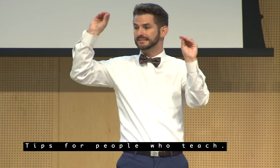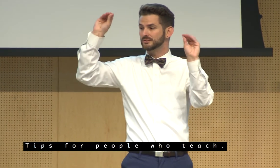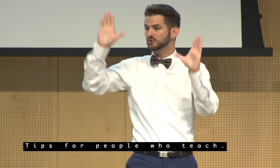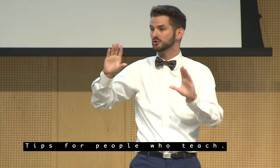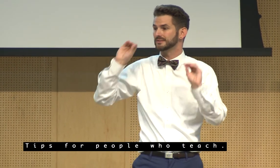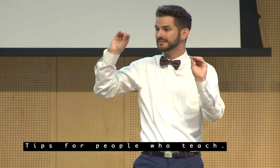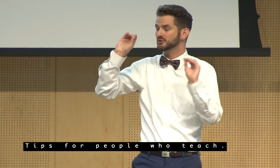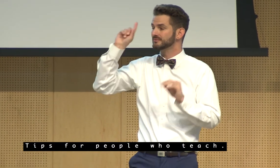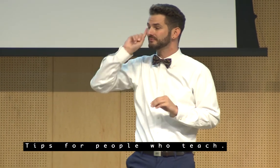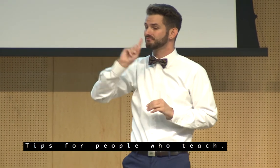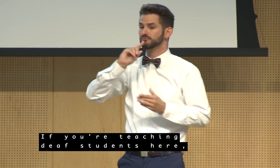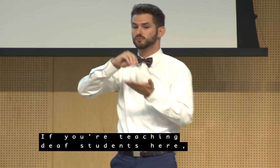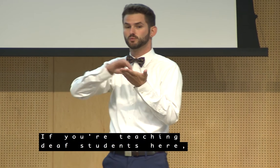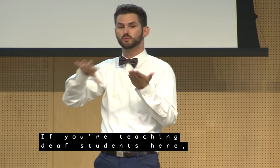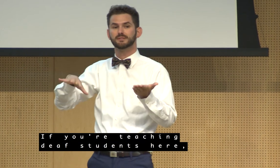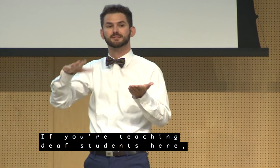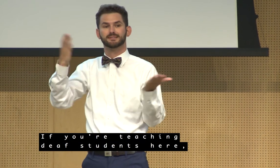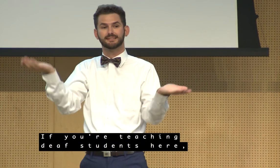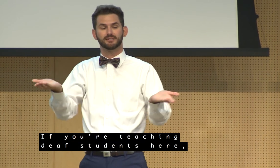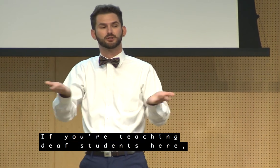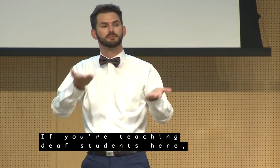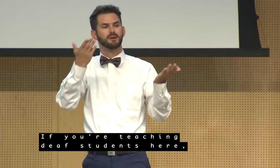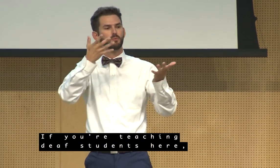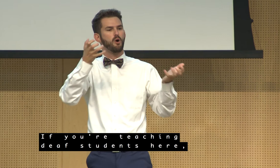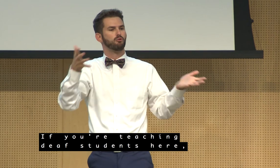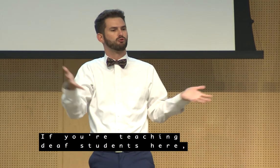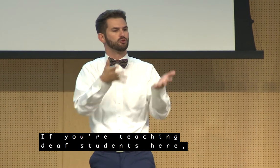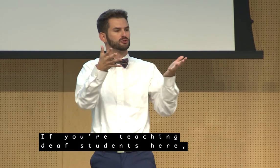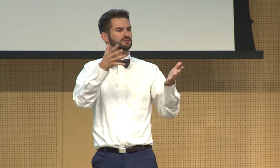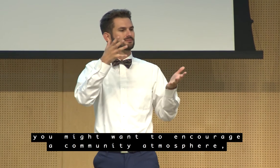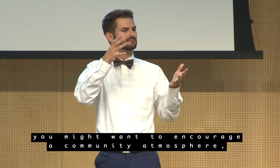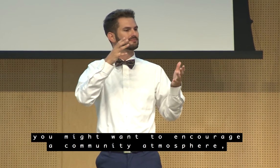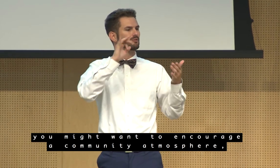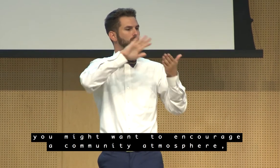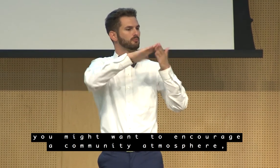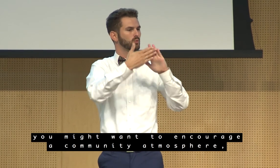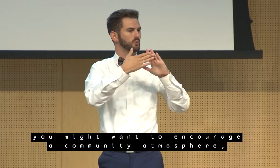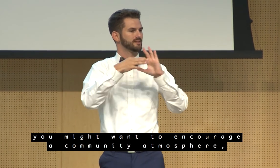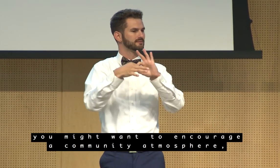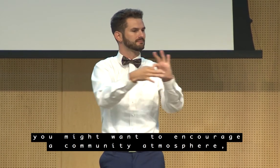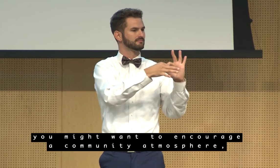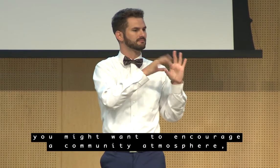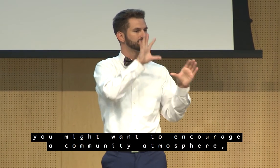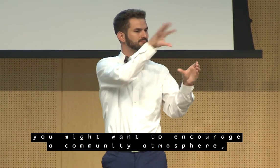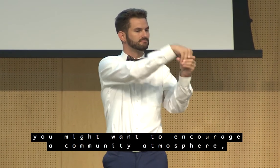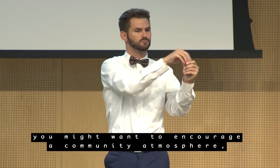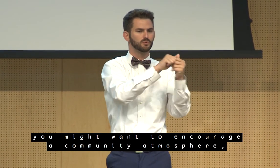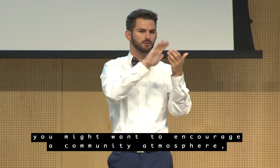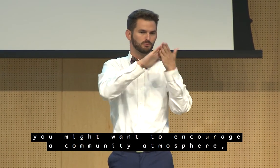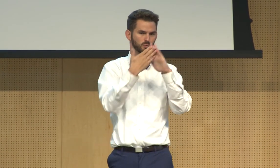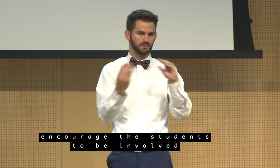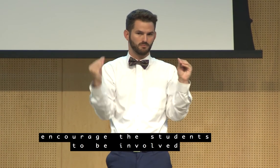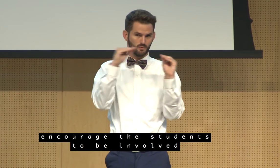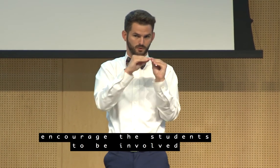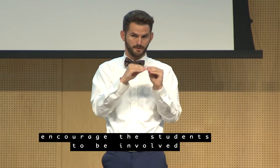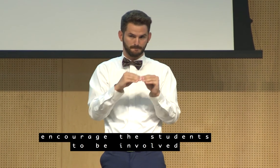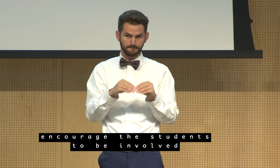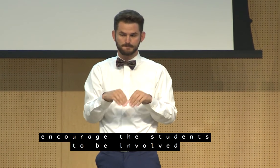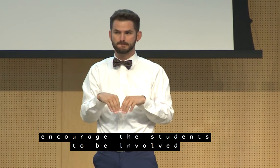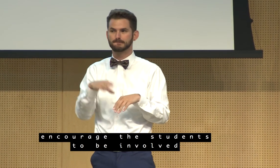Tips for people who teach. If you're teaching deaf students here, you might want to encourage a community atmosphere, encourage the students